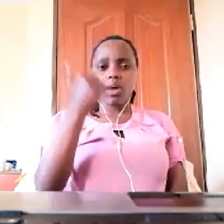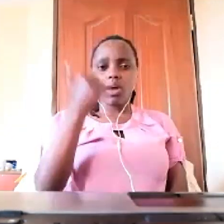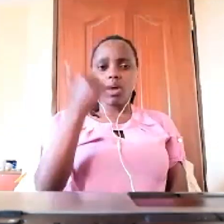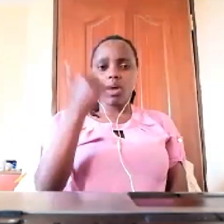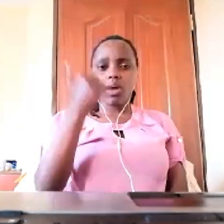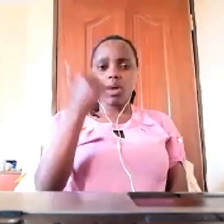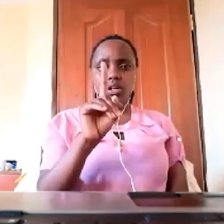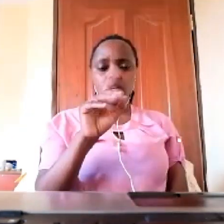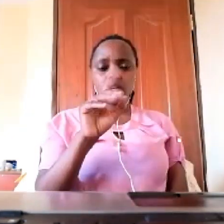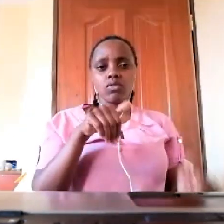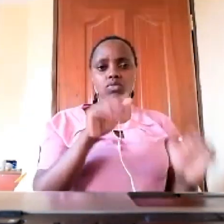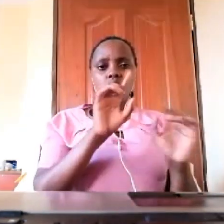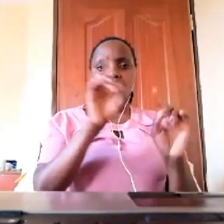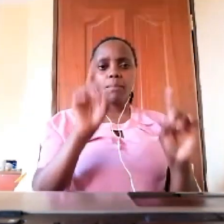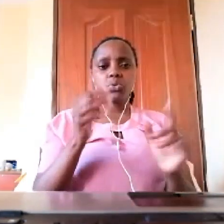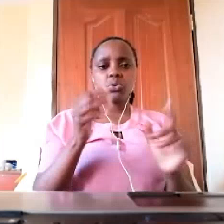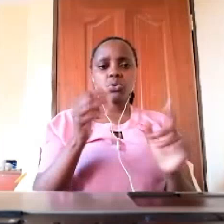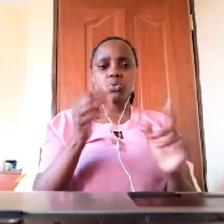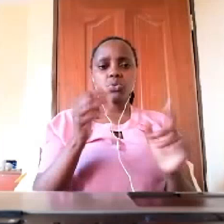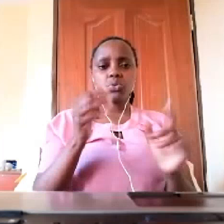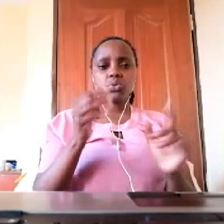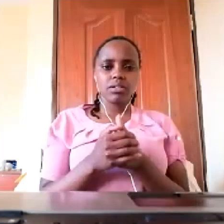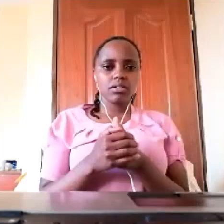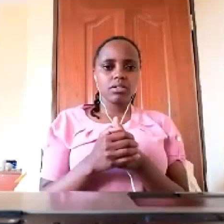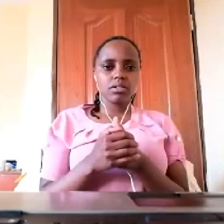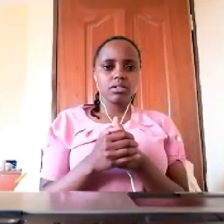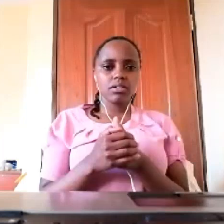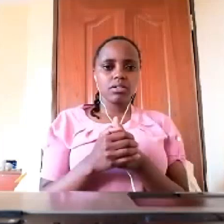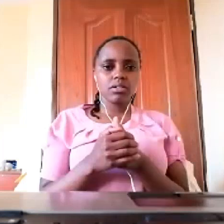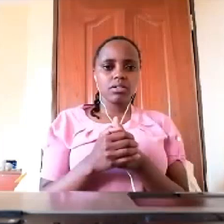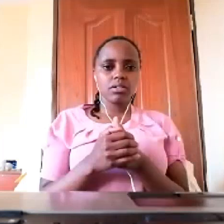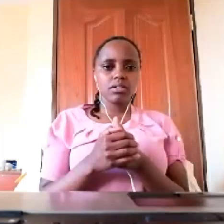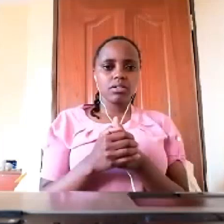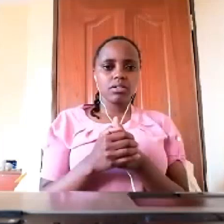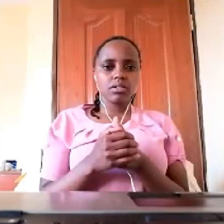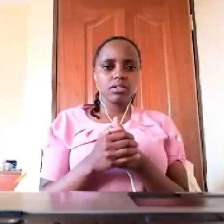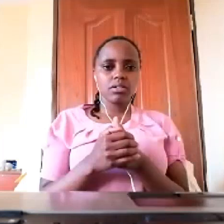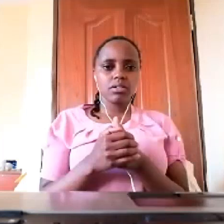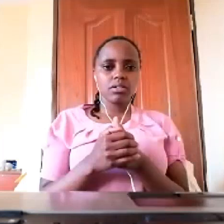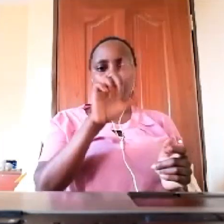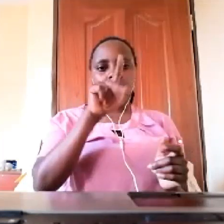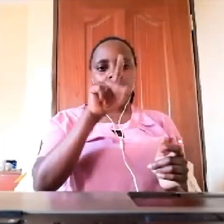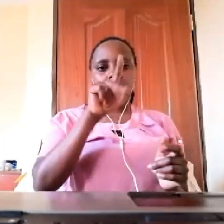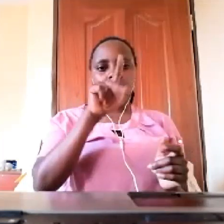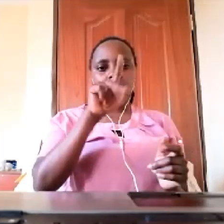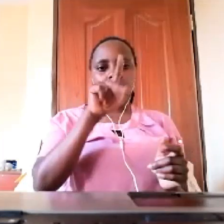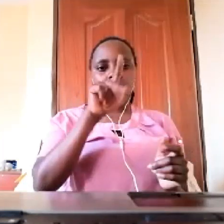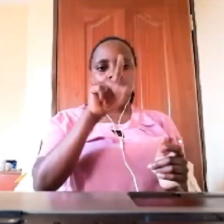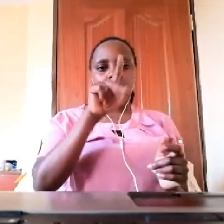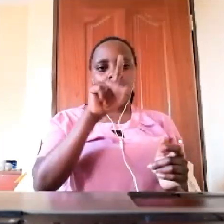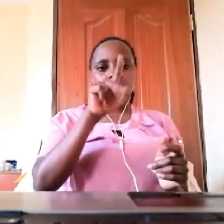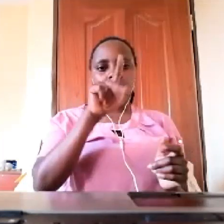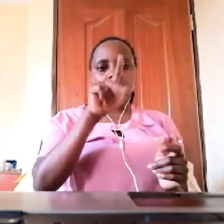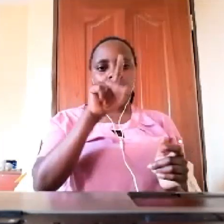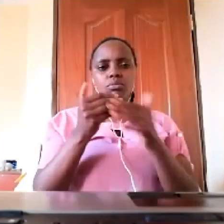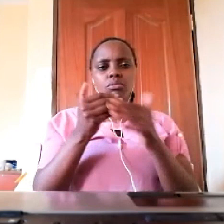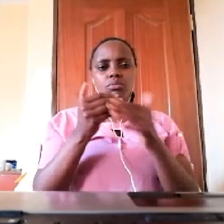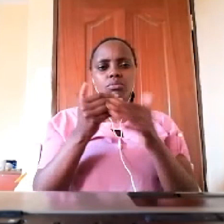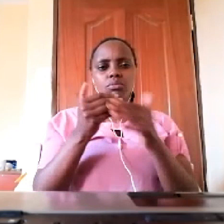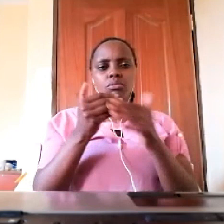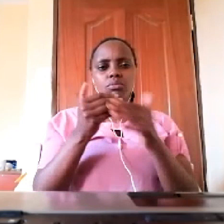one follow-up question that maybe I can either have Philippe or Ayalu respond to before we wrap